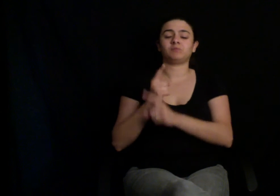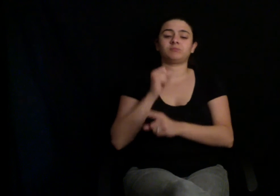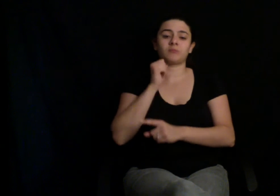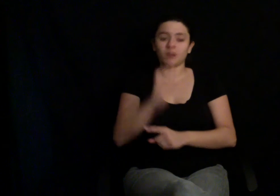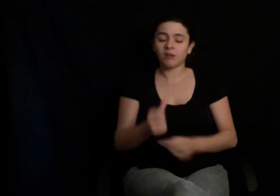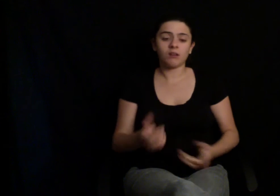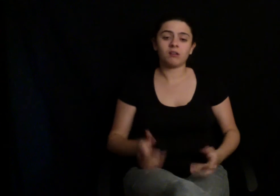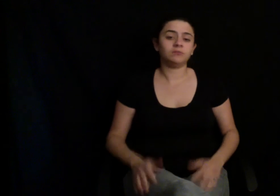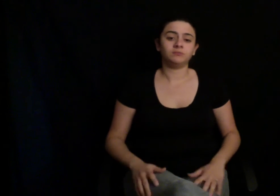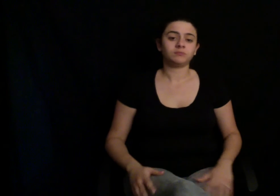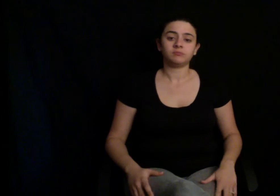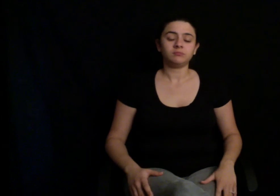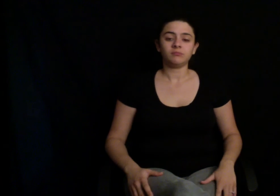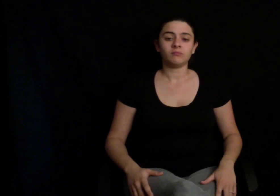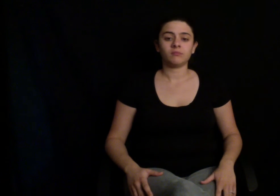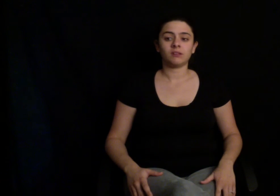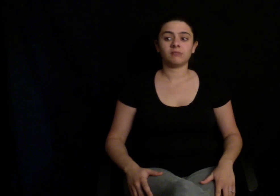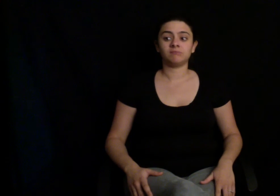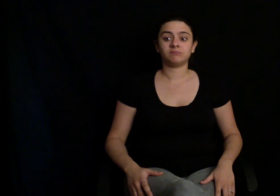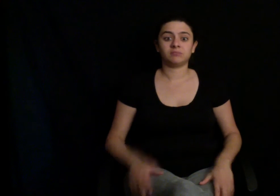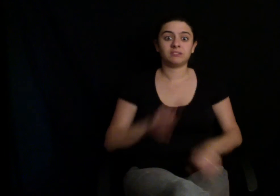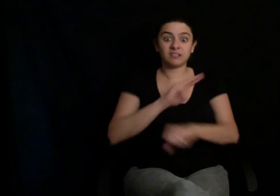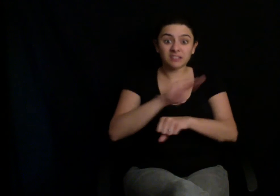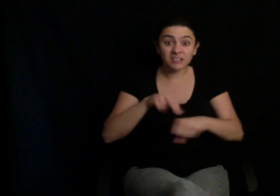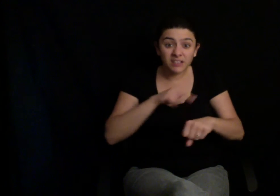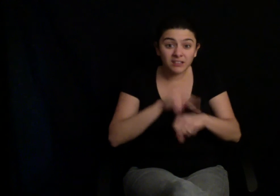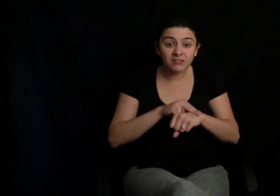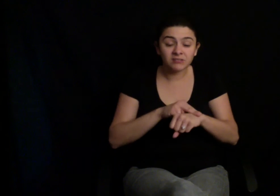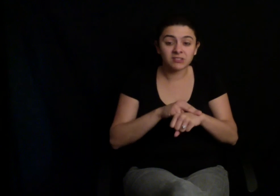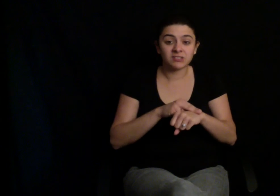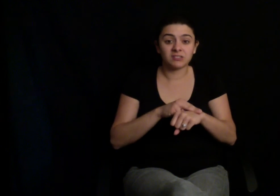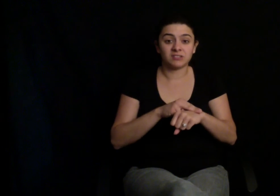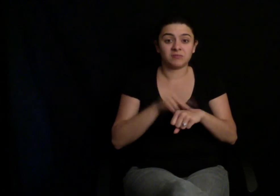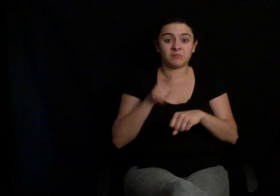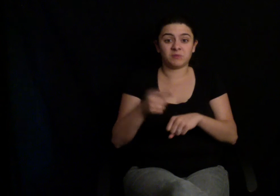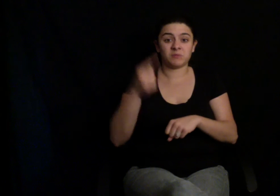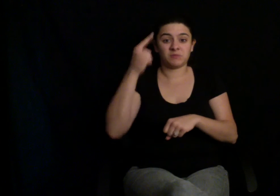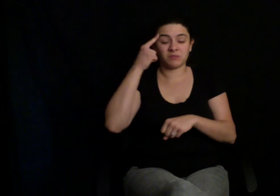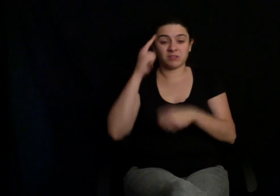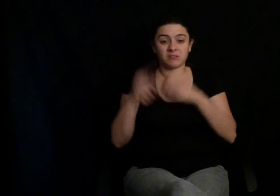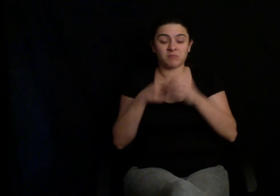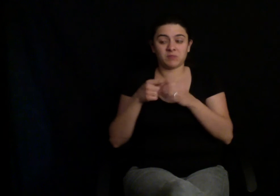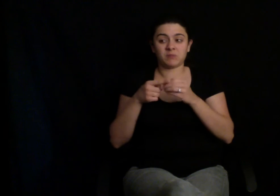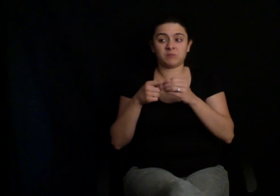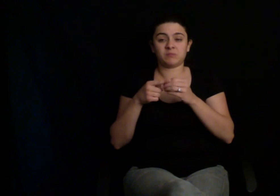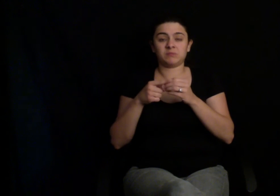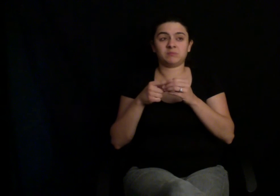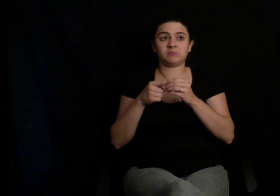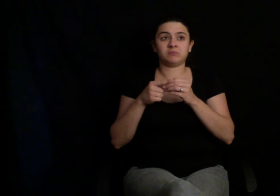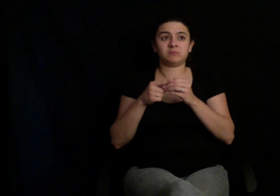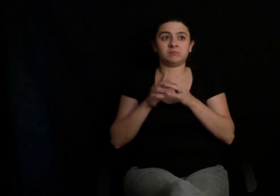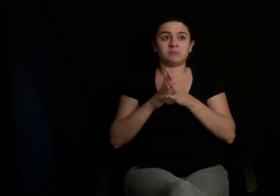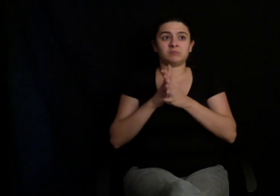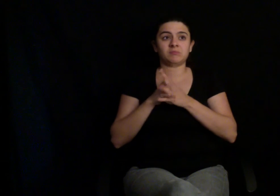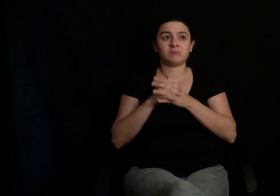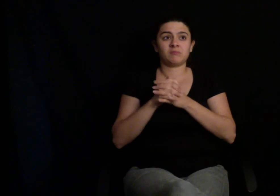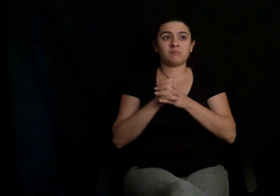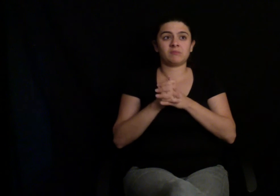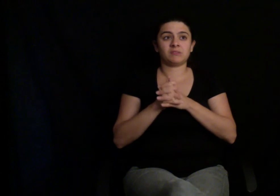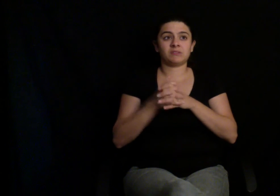are behaving in this way, if you're thinking about somebody else, aside from the person you're in the room with, that's